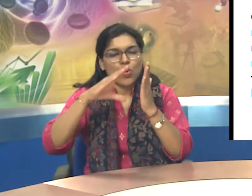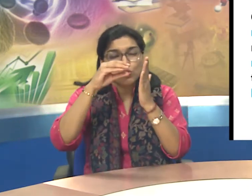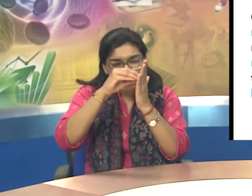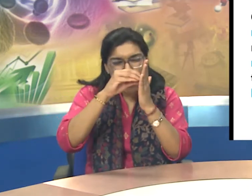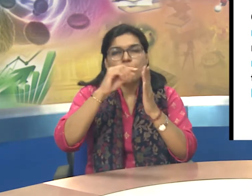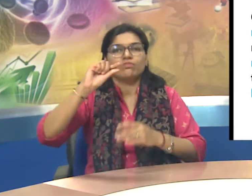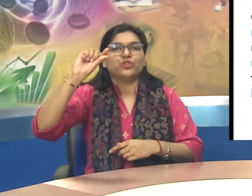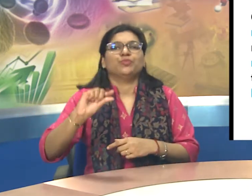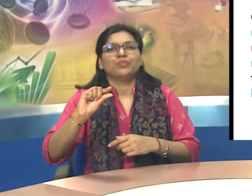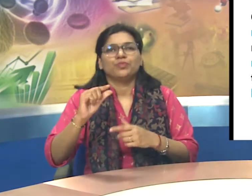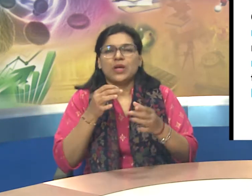of